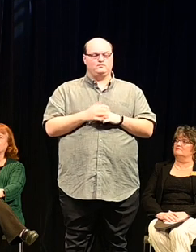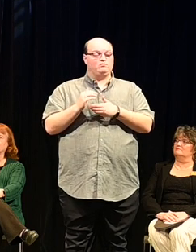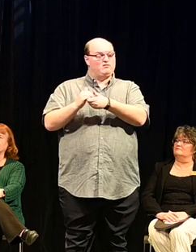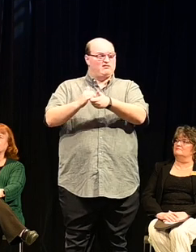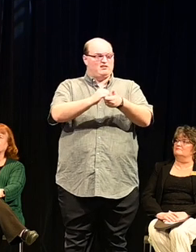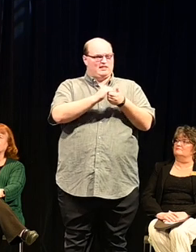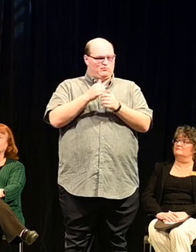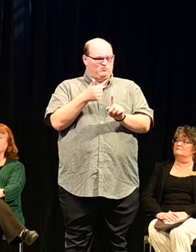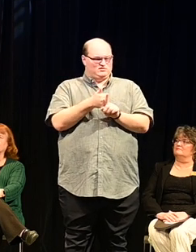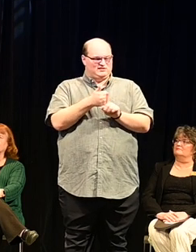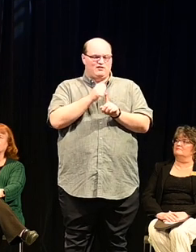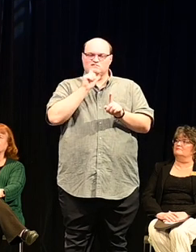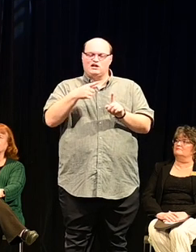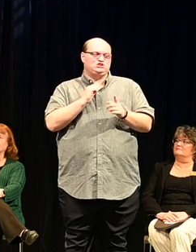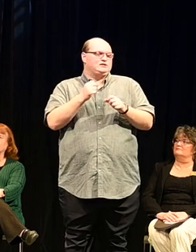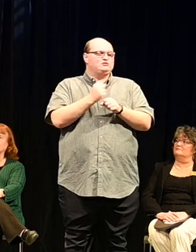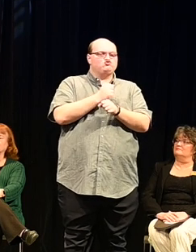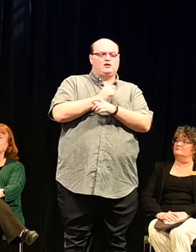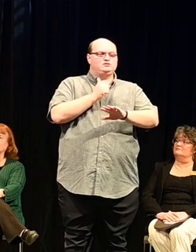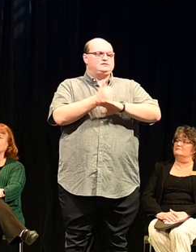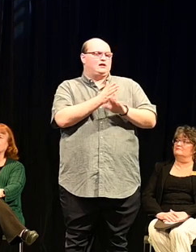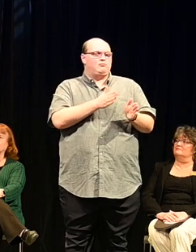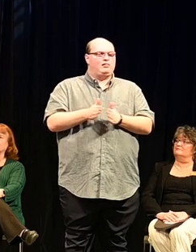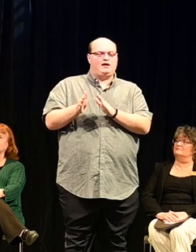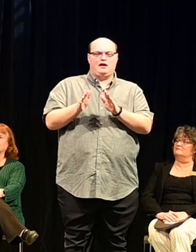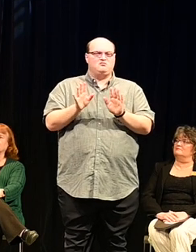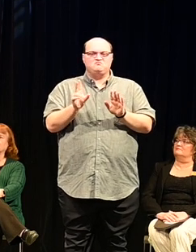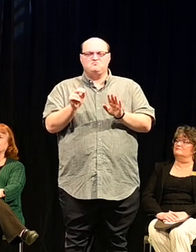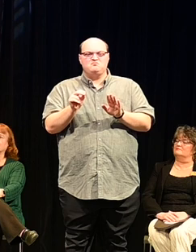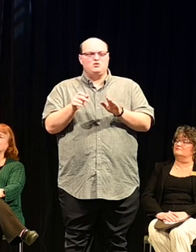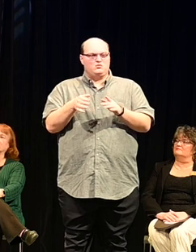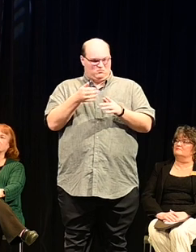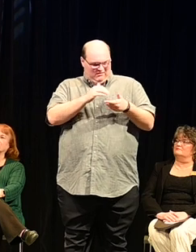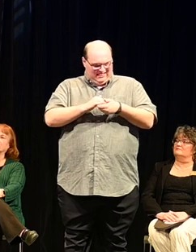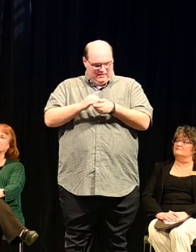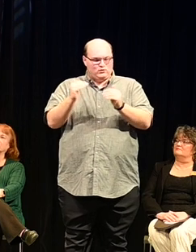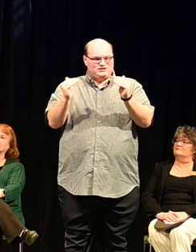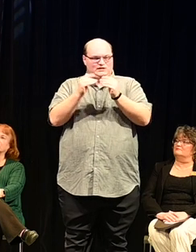Collaboration is not just a strategy, it's actually the cornerstone of success here.